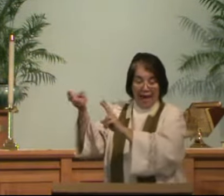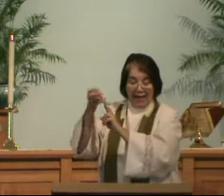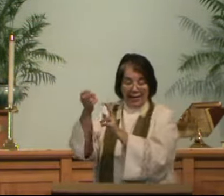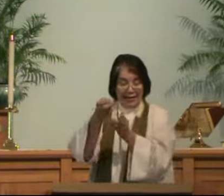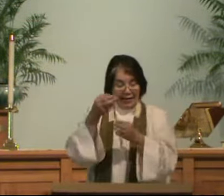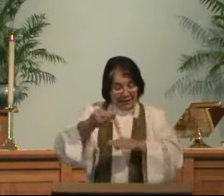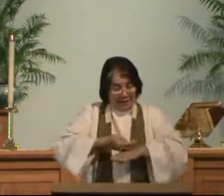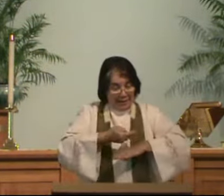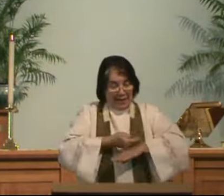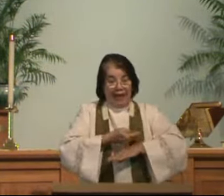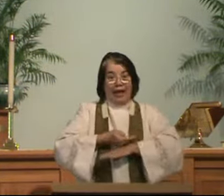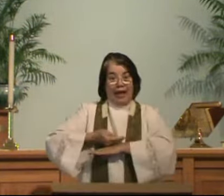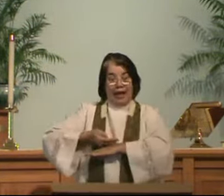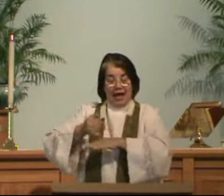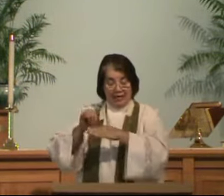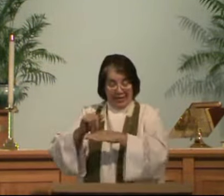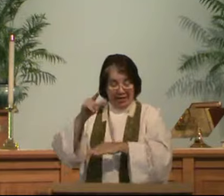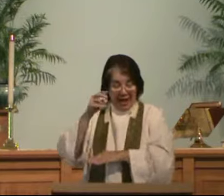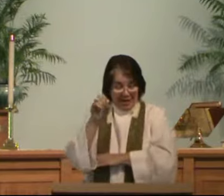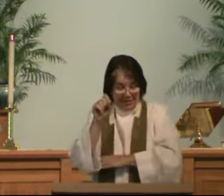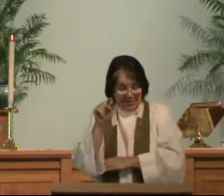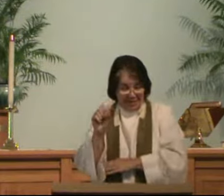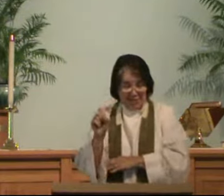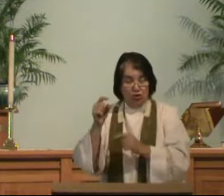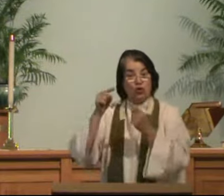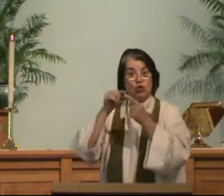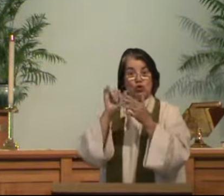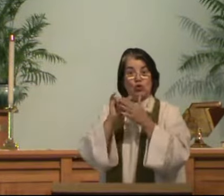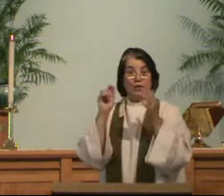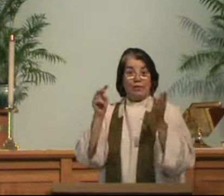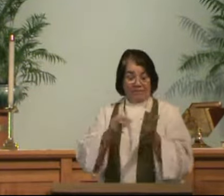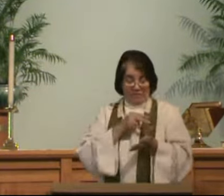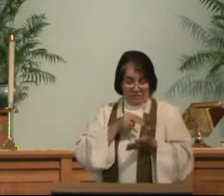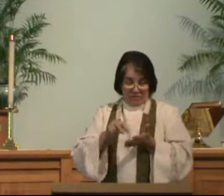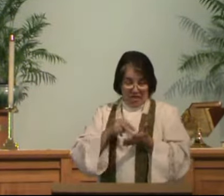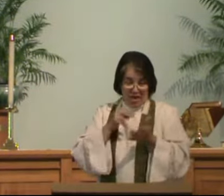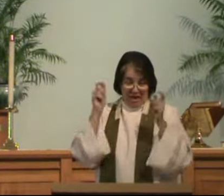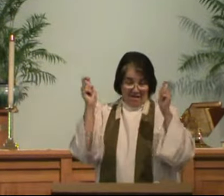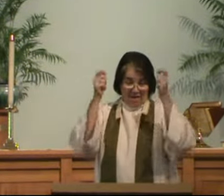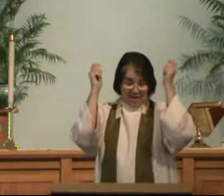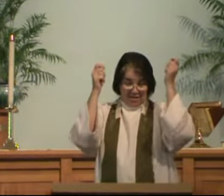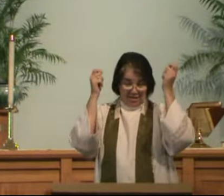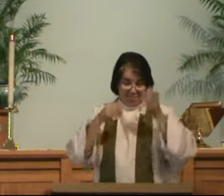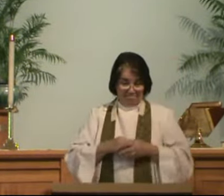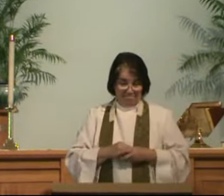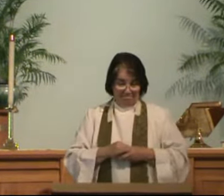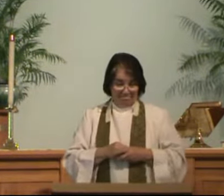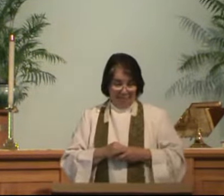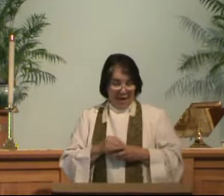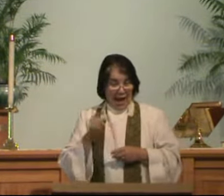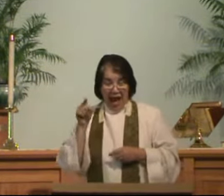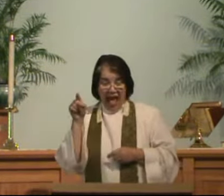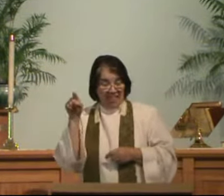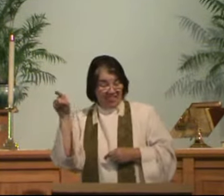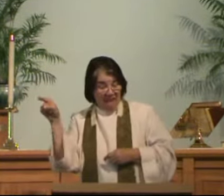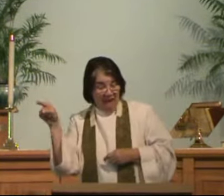get the guests to the feast, and